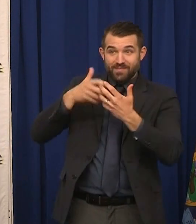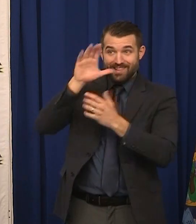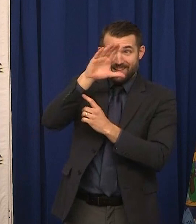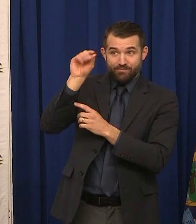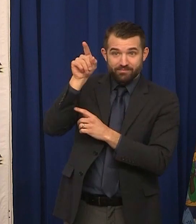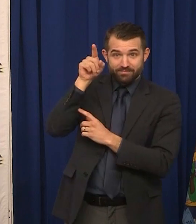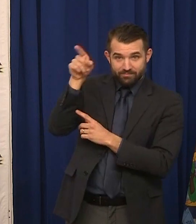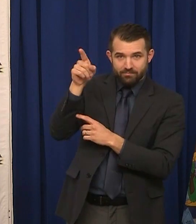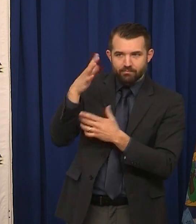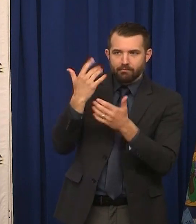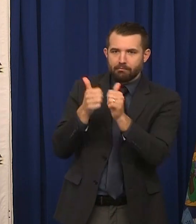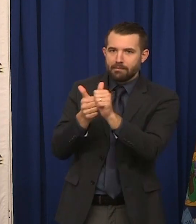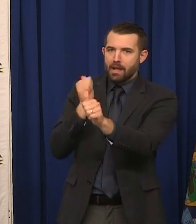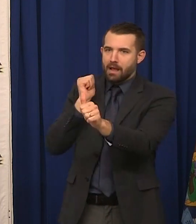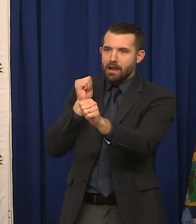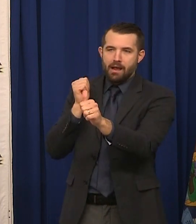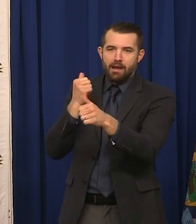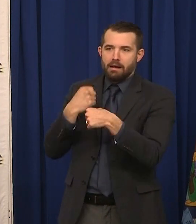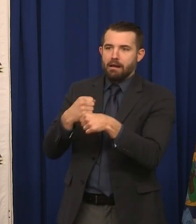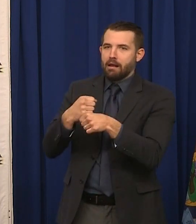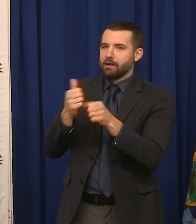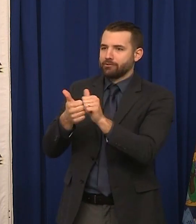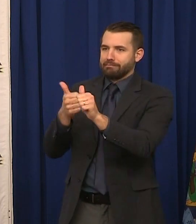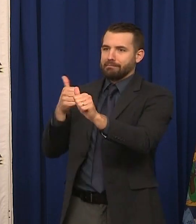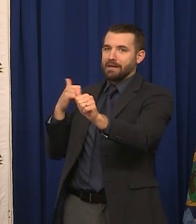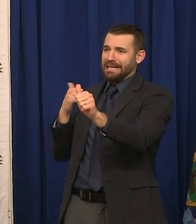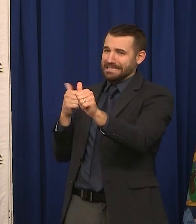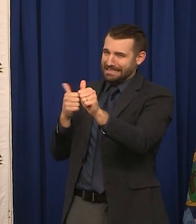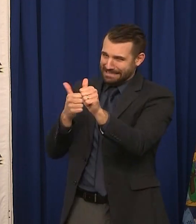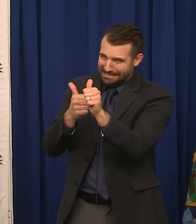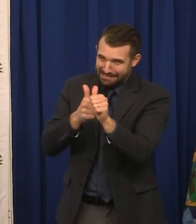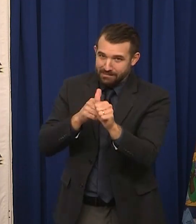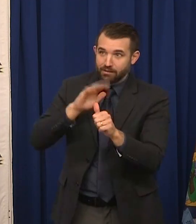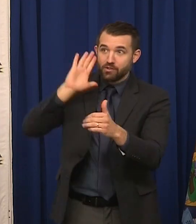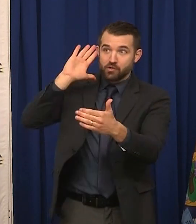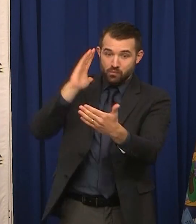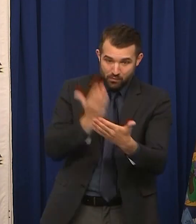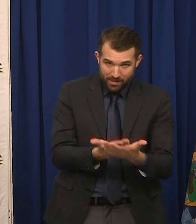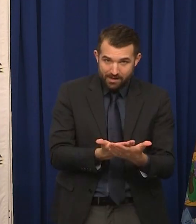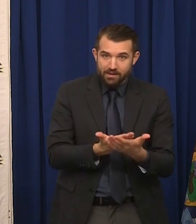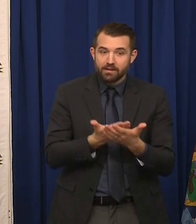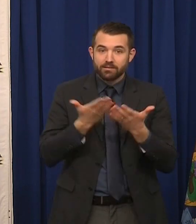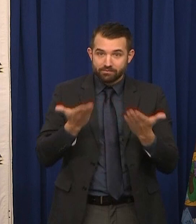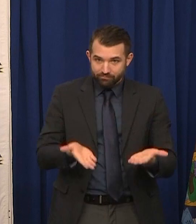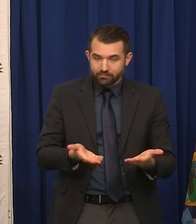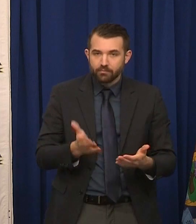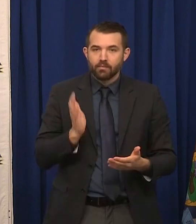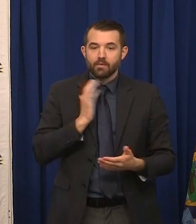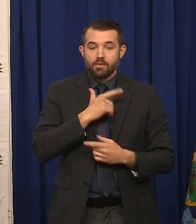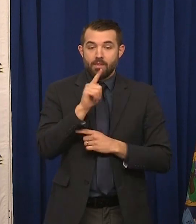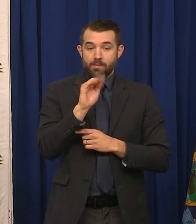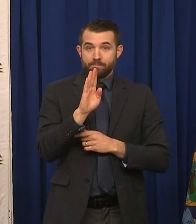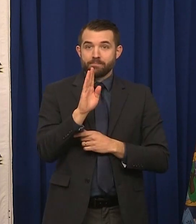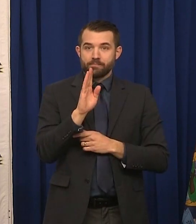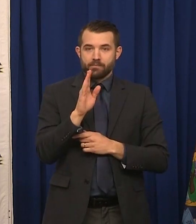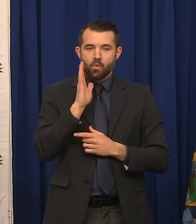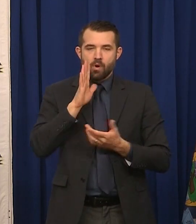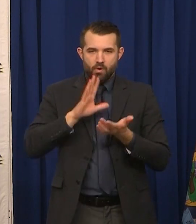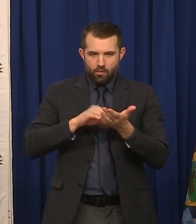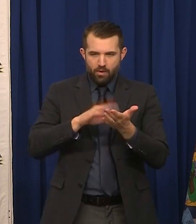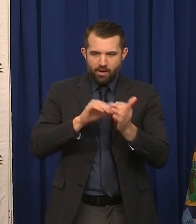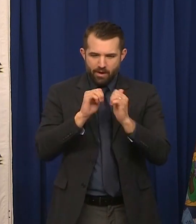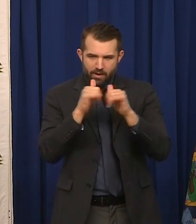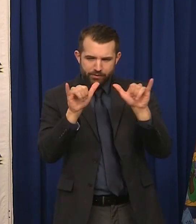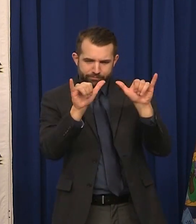After that additional machine arrives, it will take our laboratory several days to calibrate it and validate